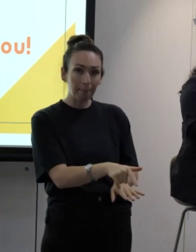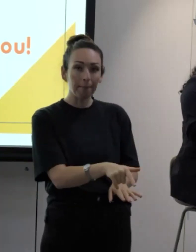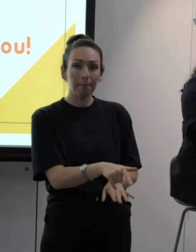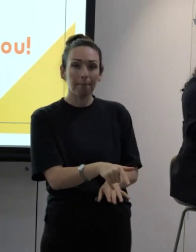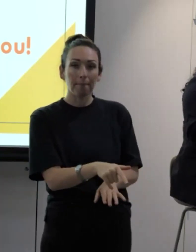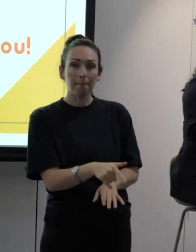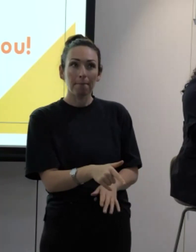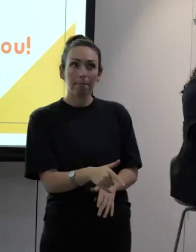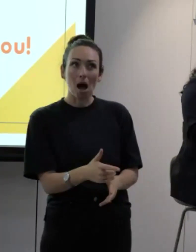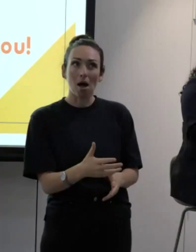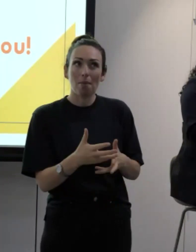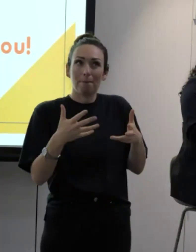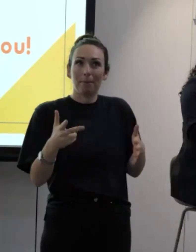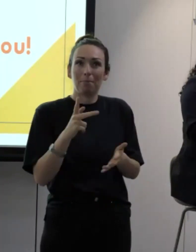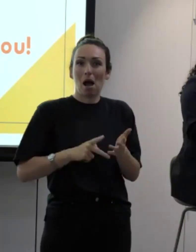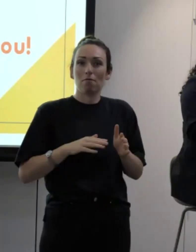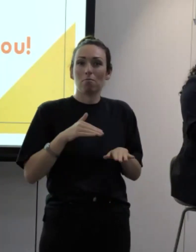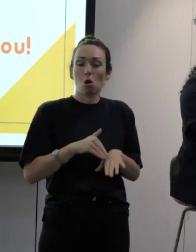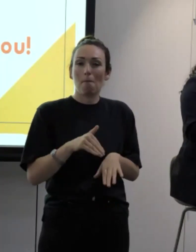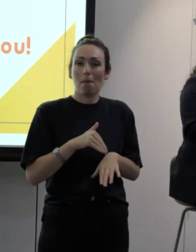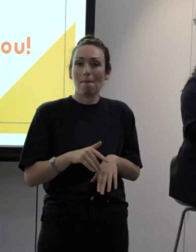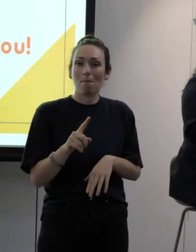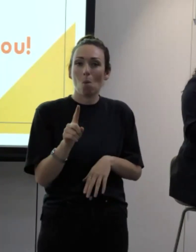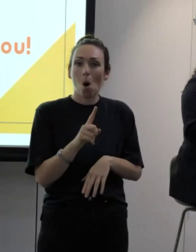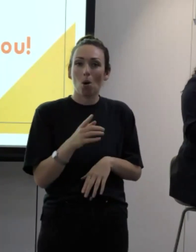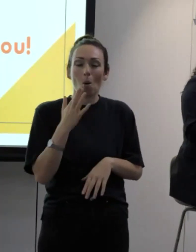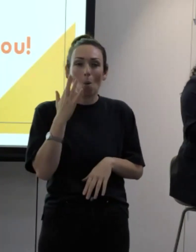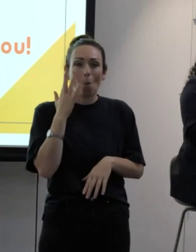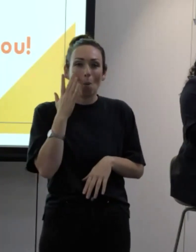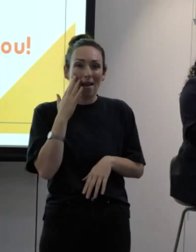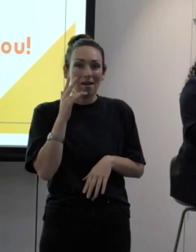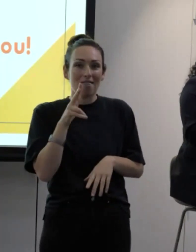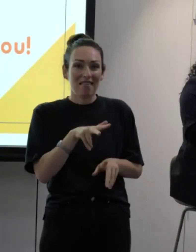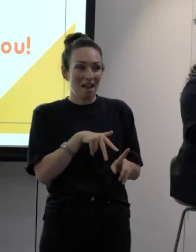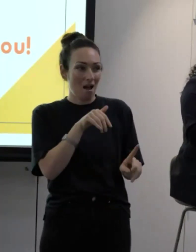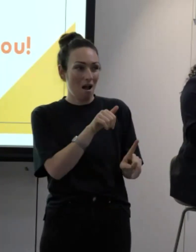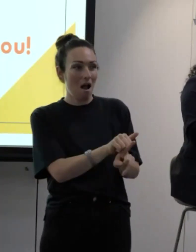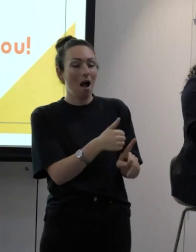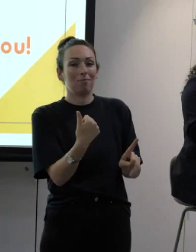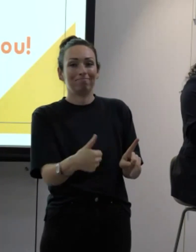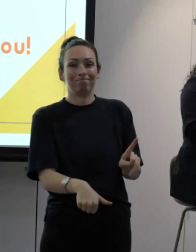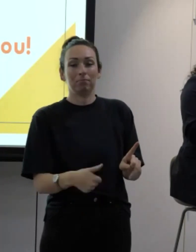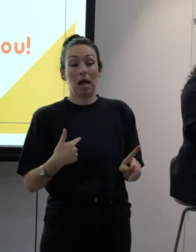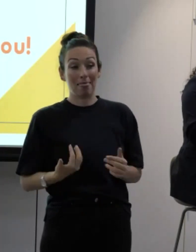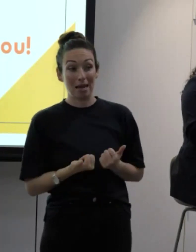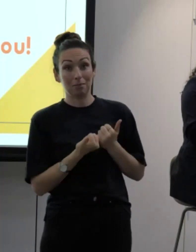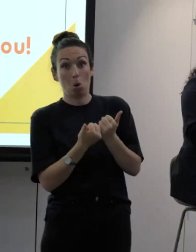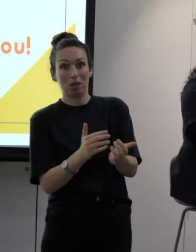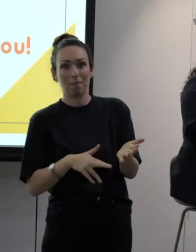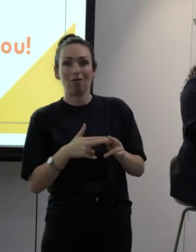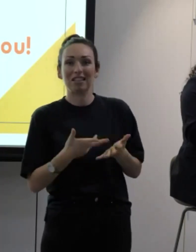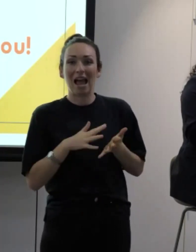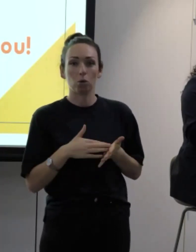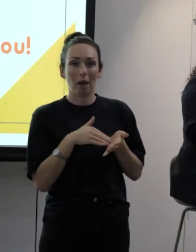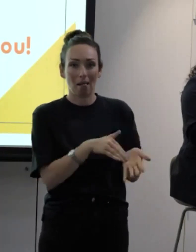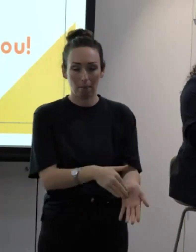in identifying and arming parents with the skills to help the children. Coping mechanisms